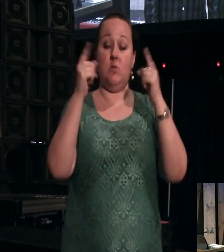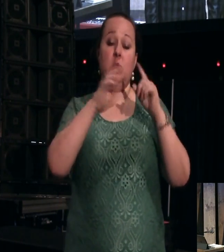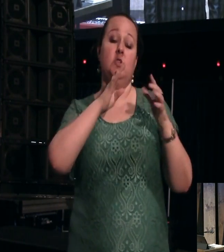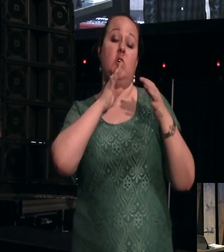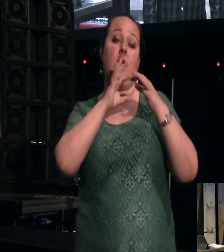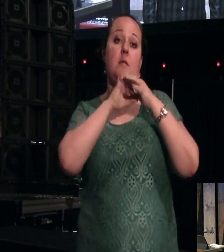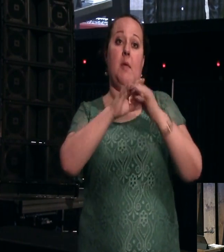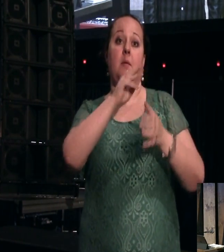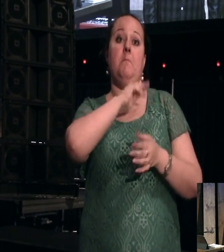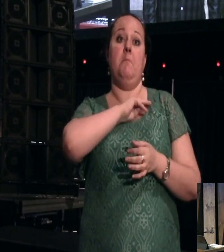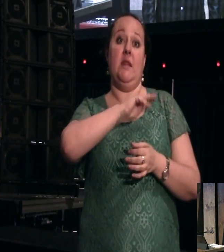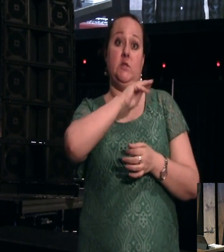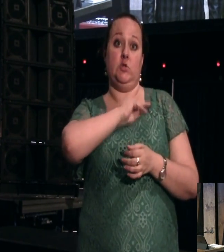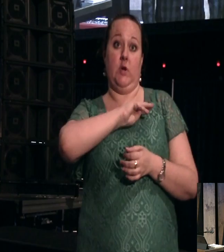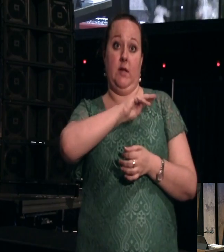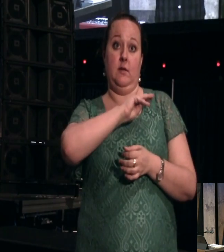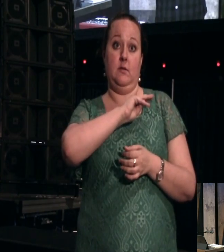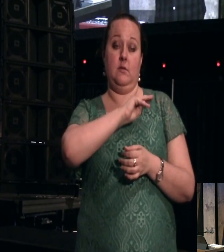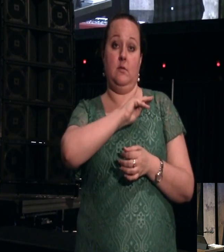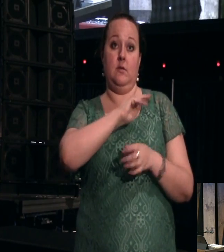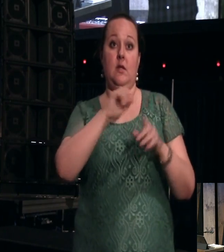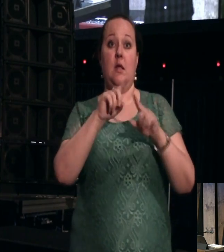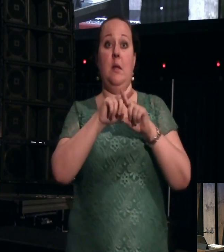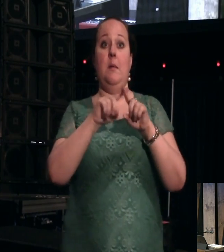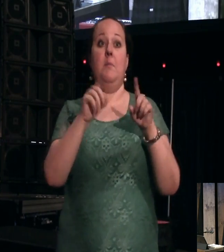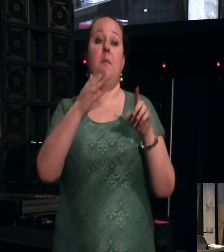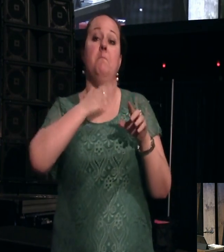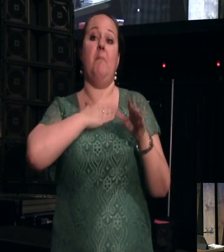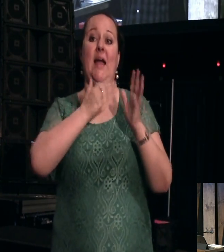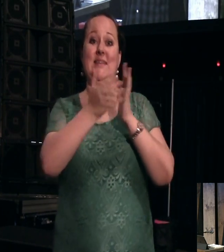that job, especially when you're talking about ministry.